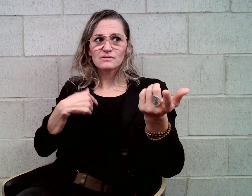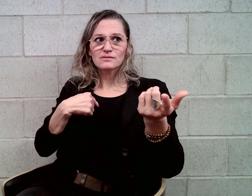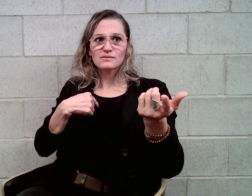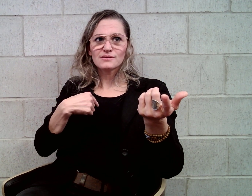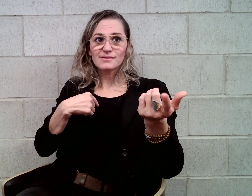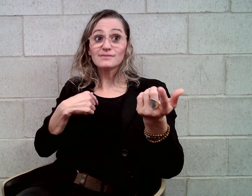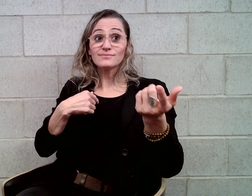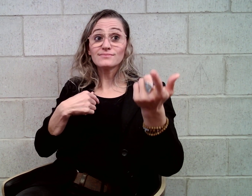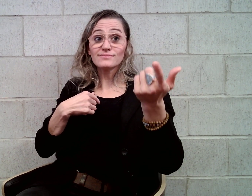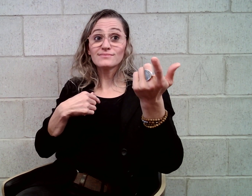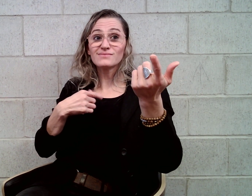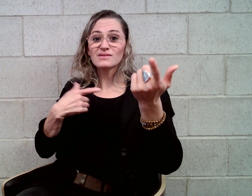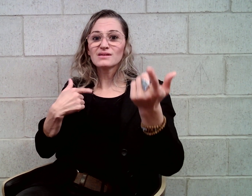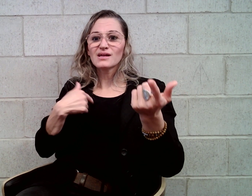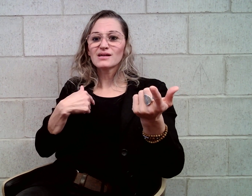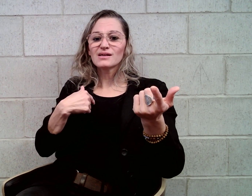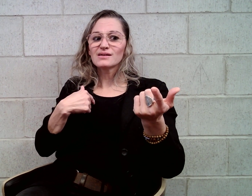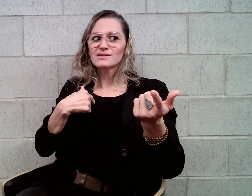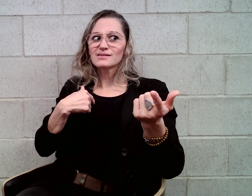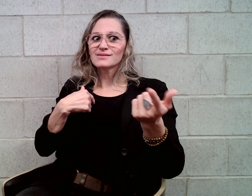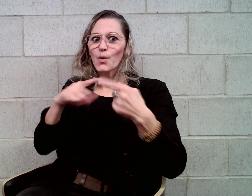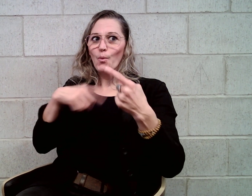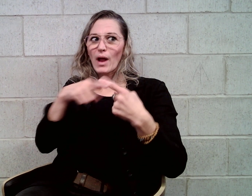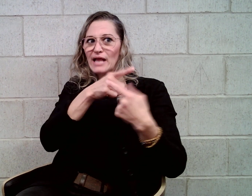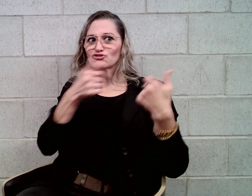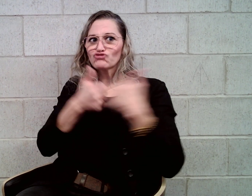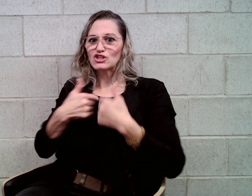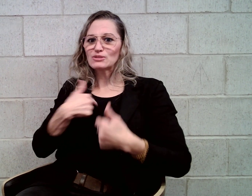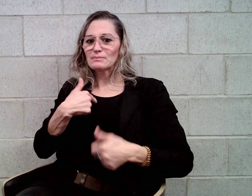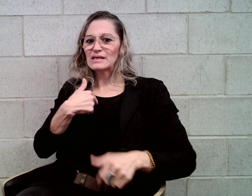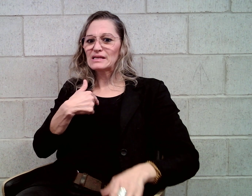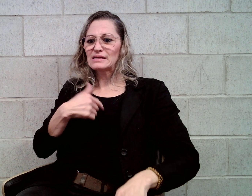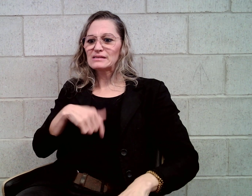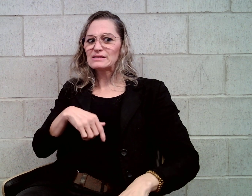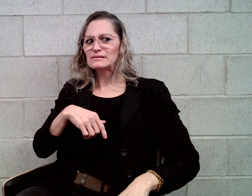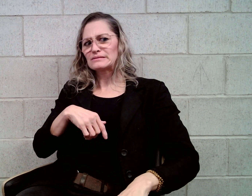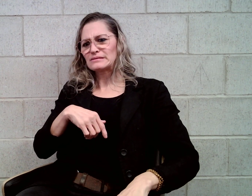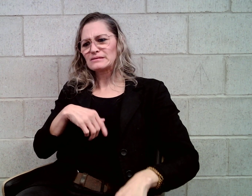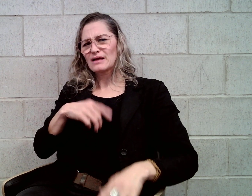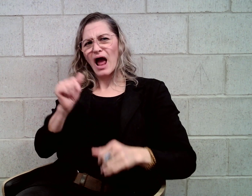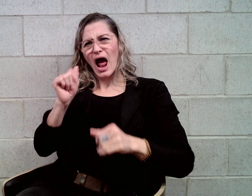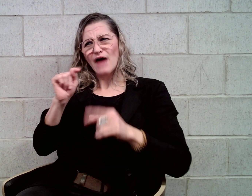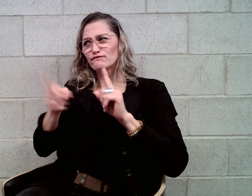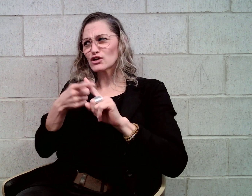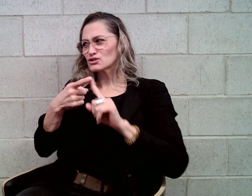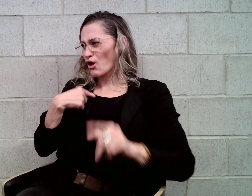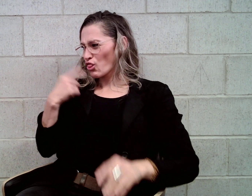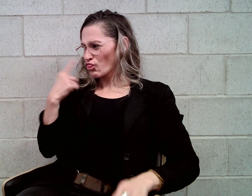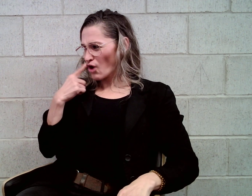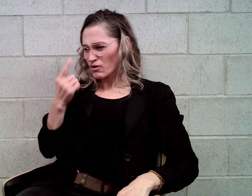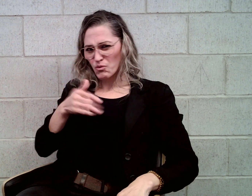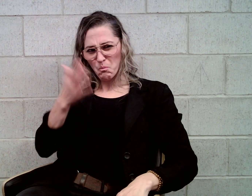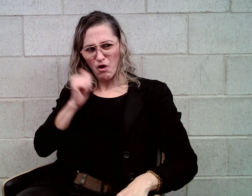Okay. So, when he challenged me to do something with that scene, I